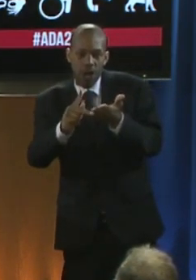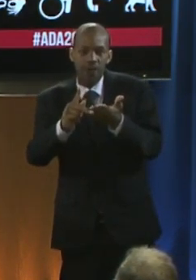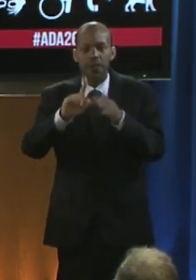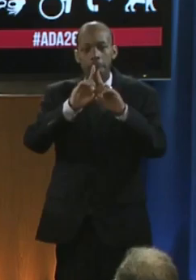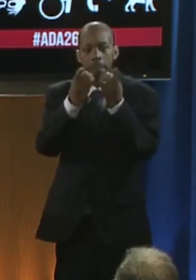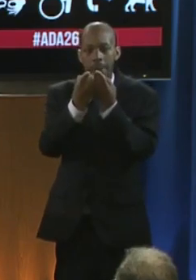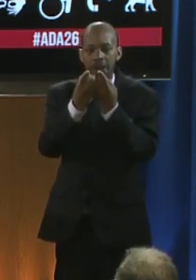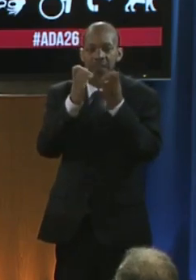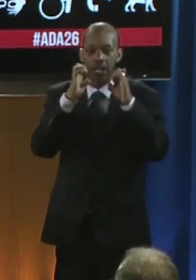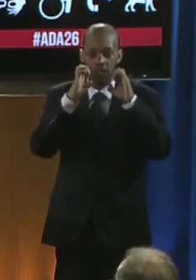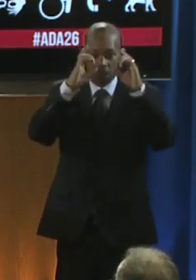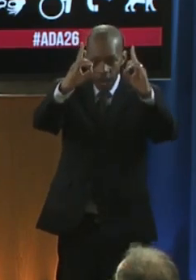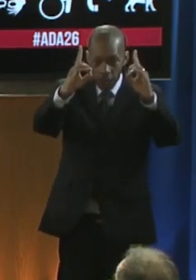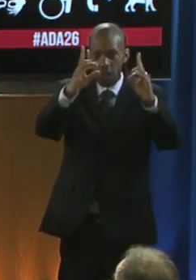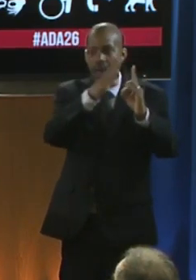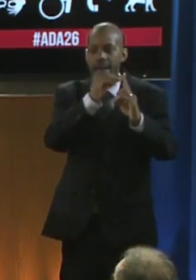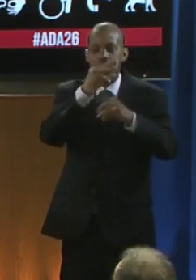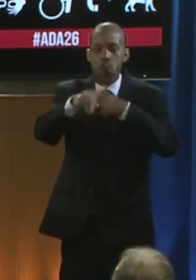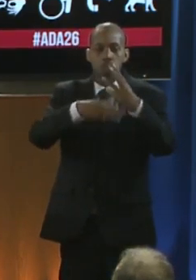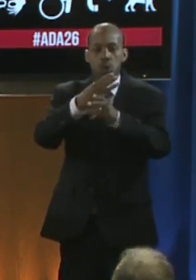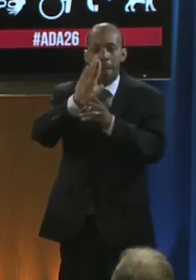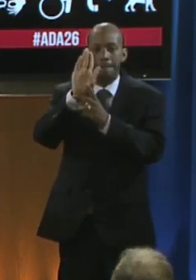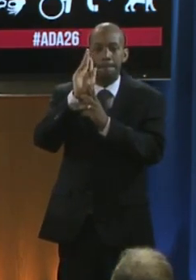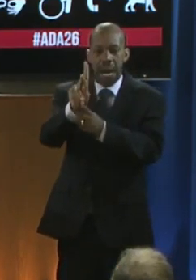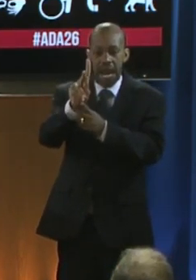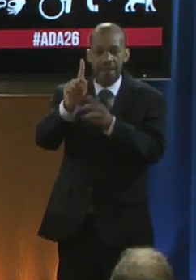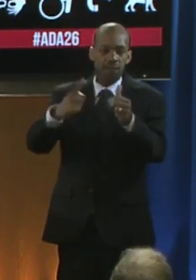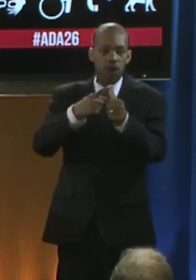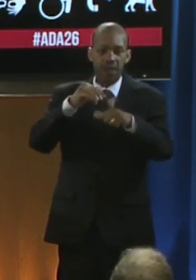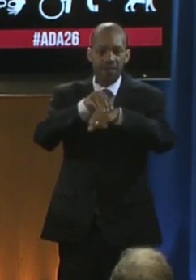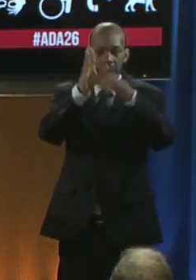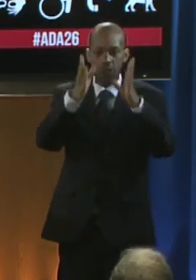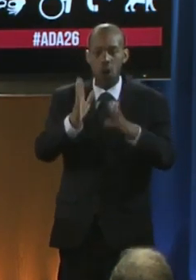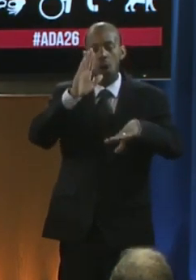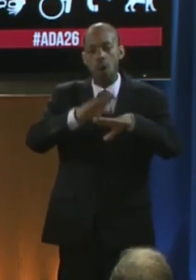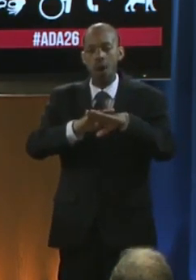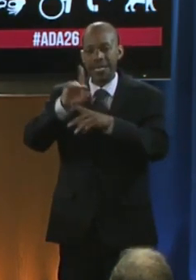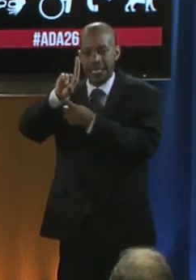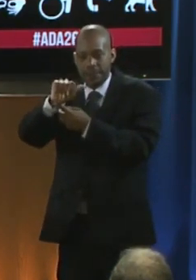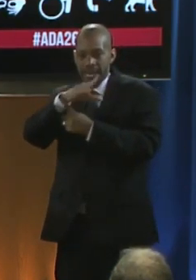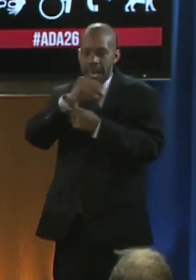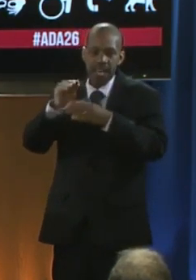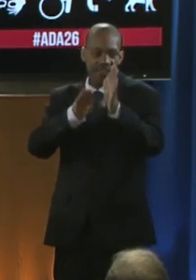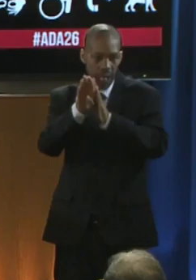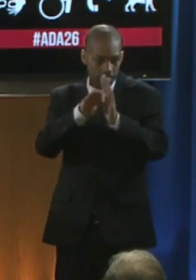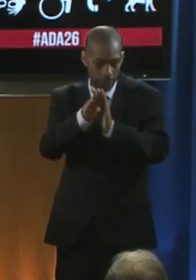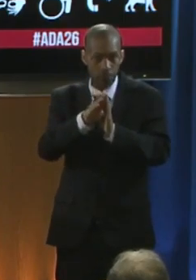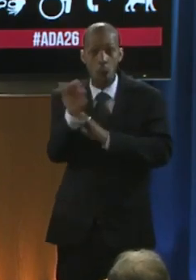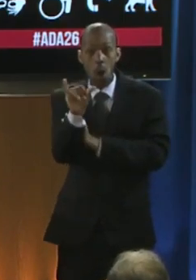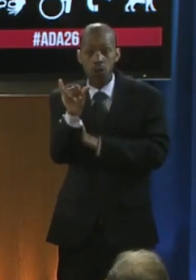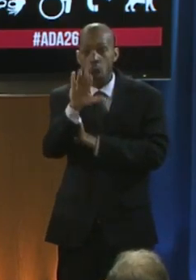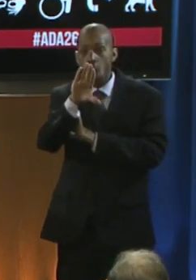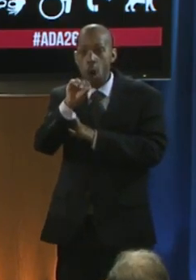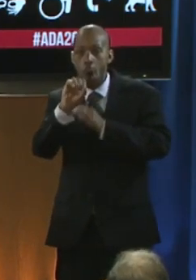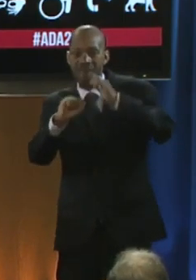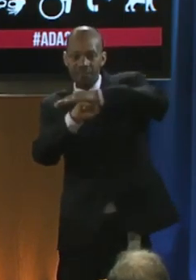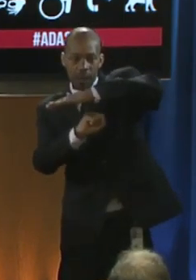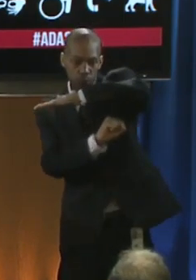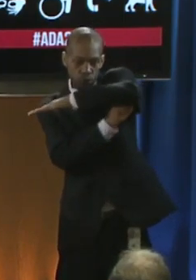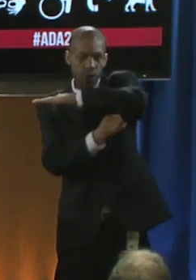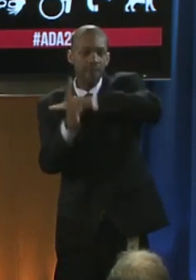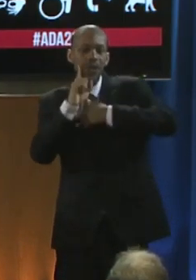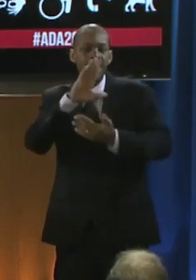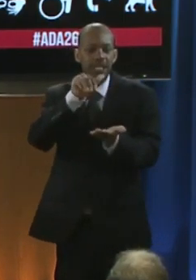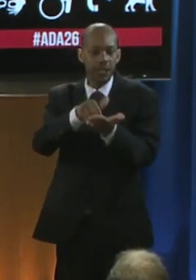of Education and as the World Bank's first advisor on disability and development. She is also the co-founder of both the Center